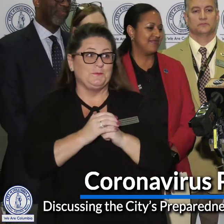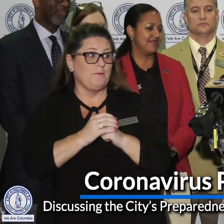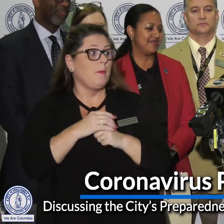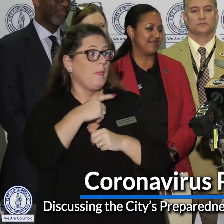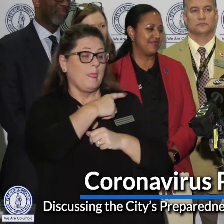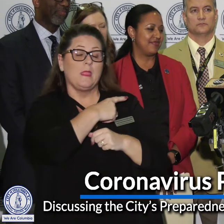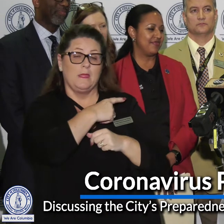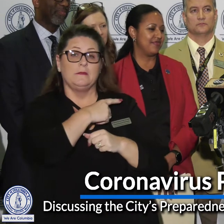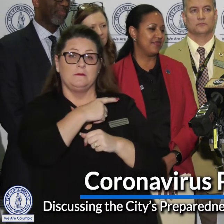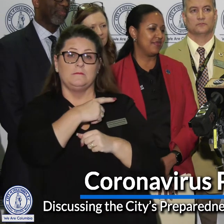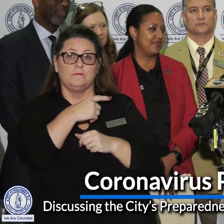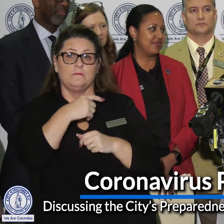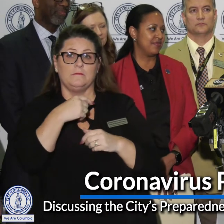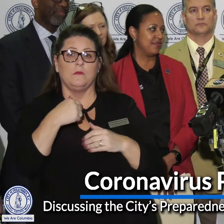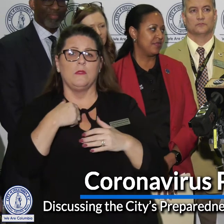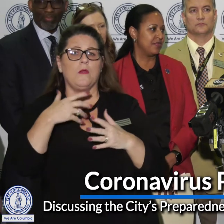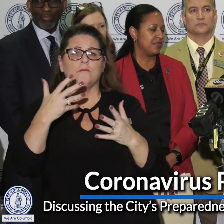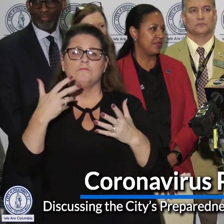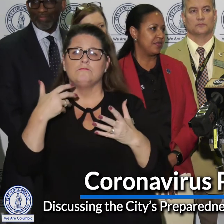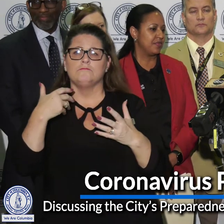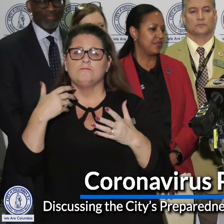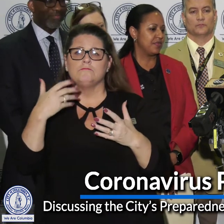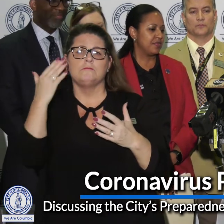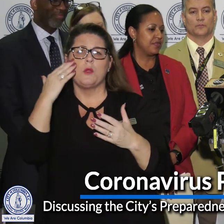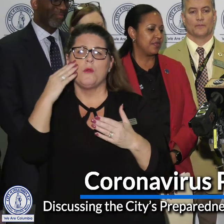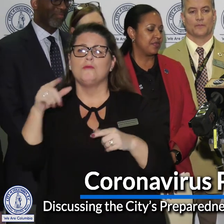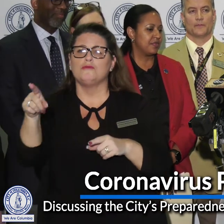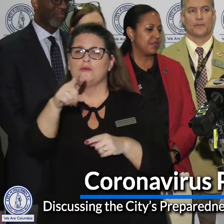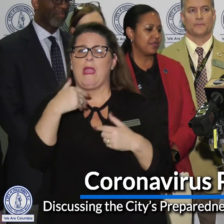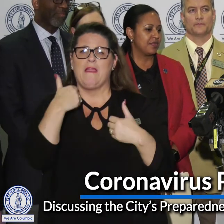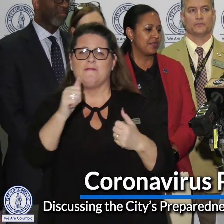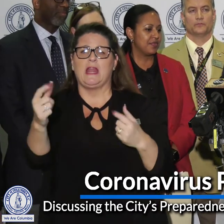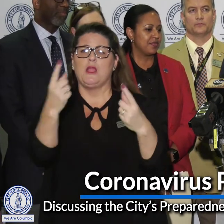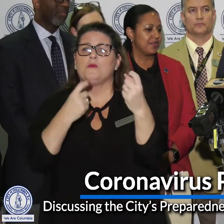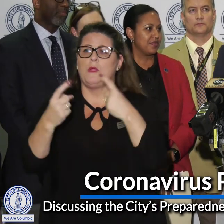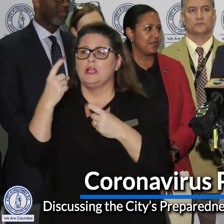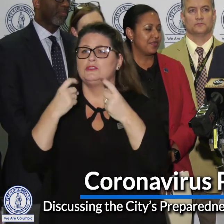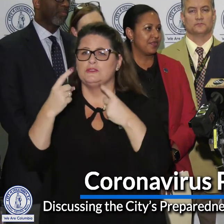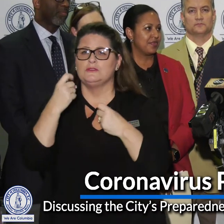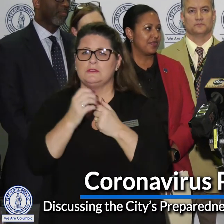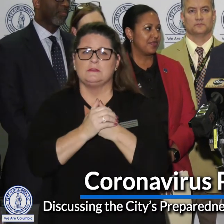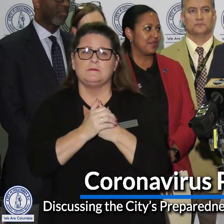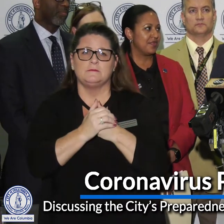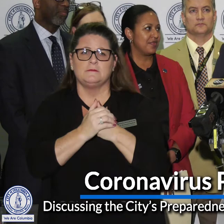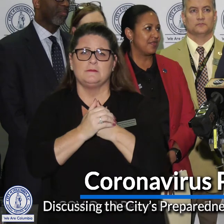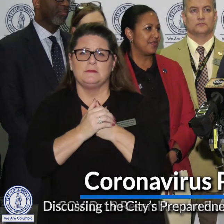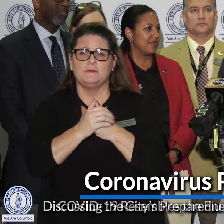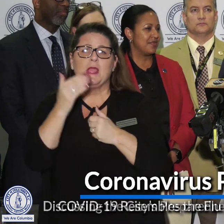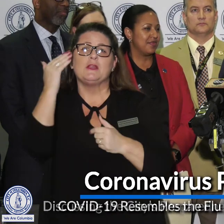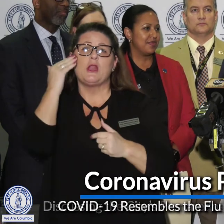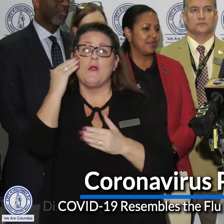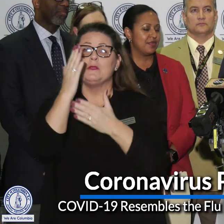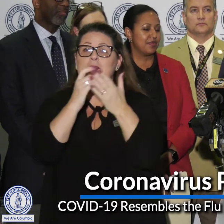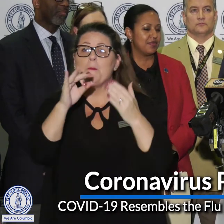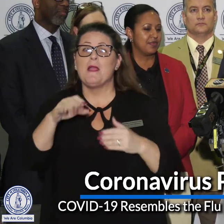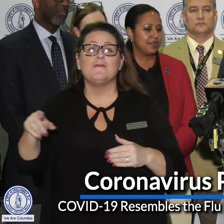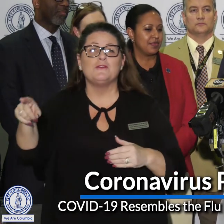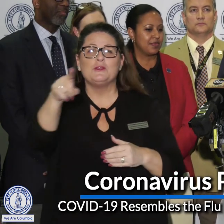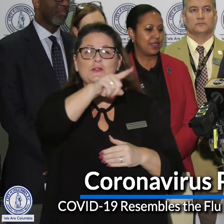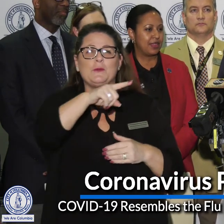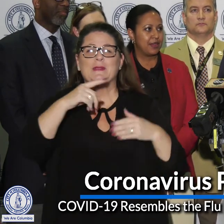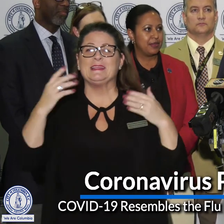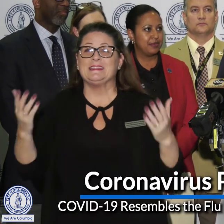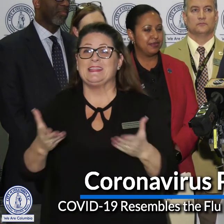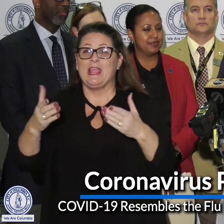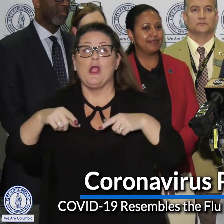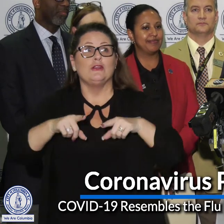And we're going to obviously be opened up for questions. Oh, so usually so many of you are in this very space with us when